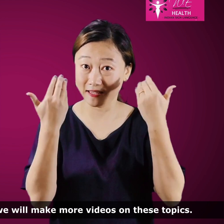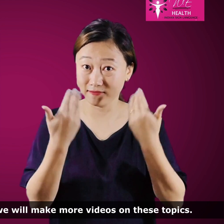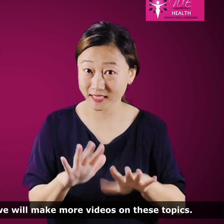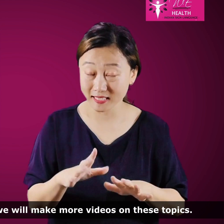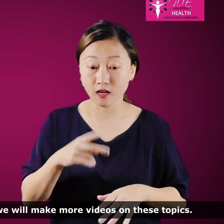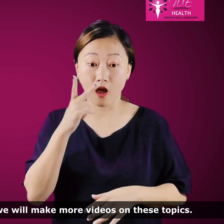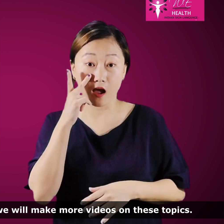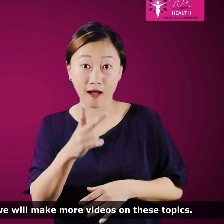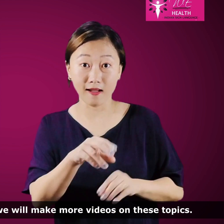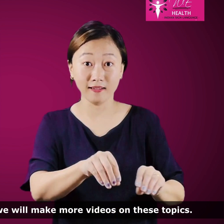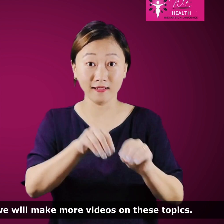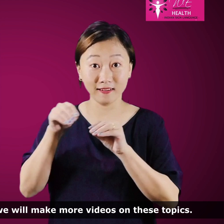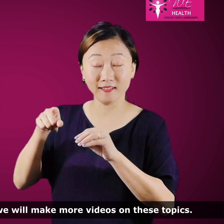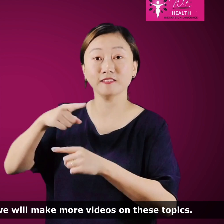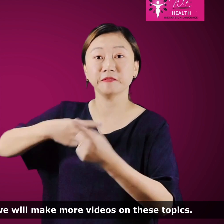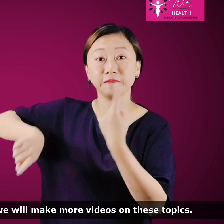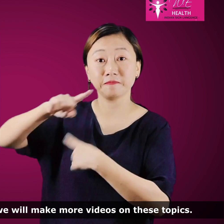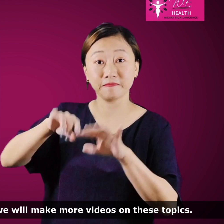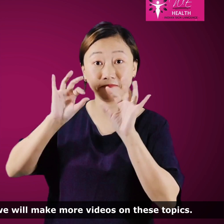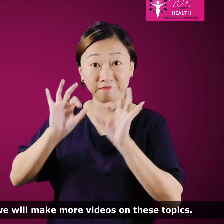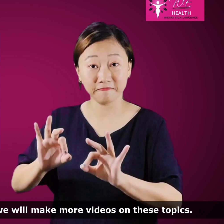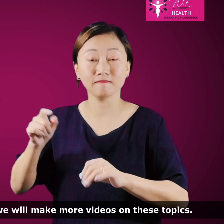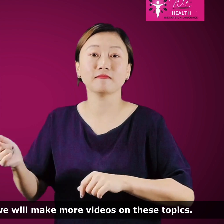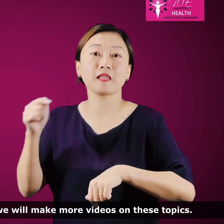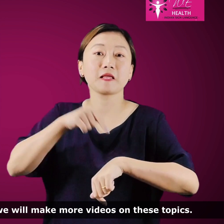Based on your comments we will make more videos on these topics